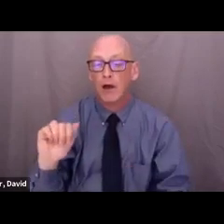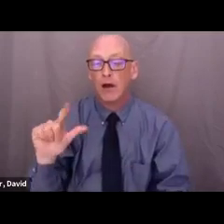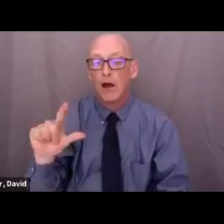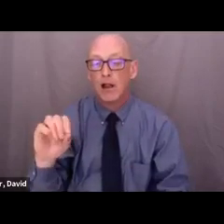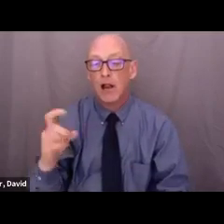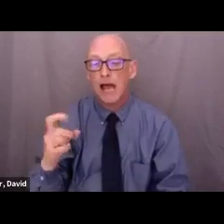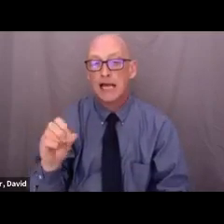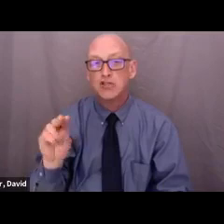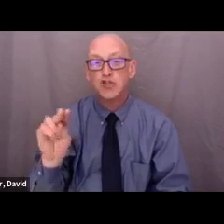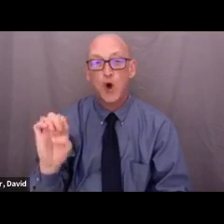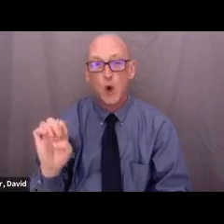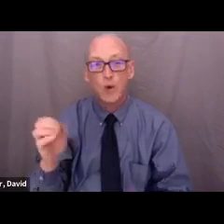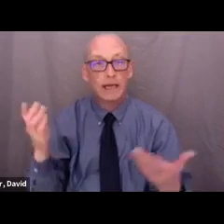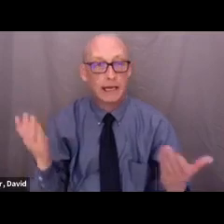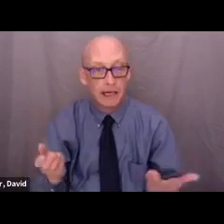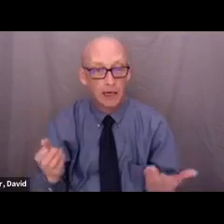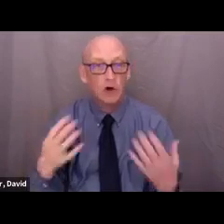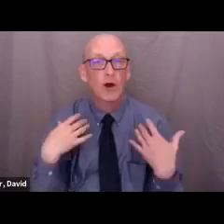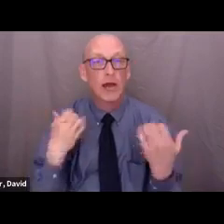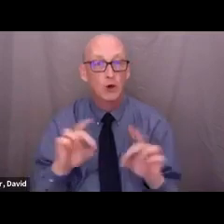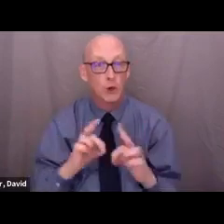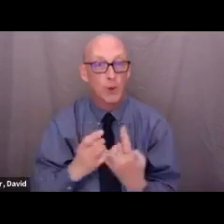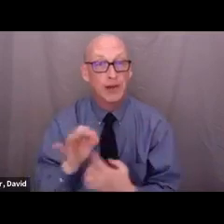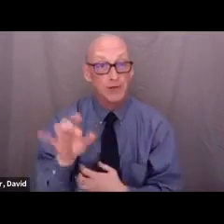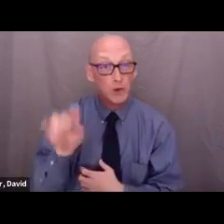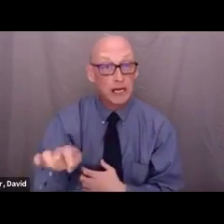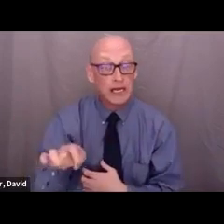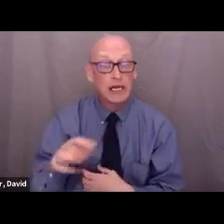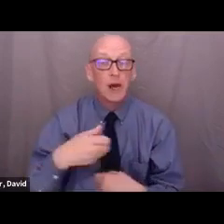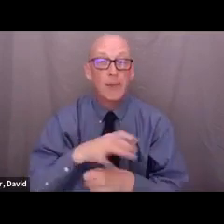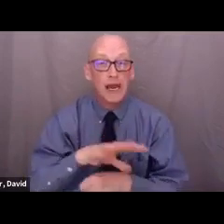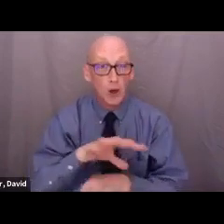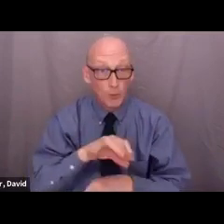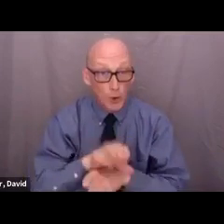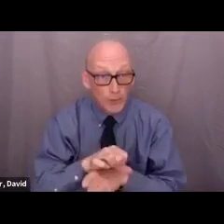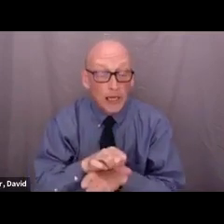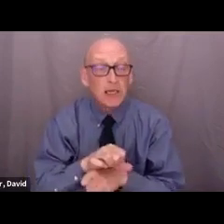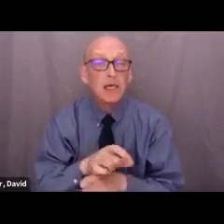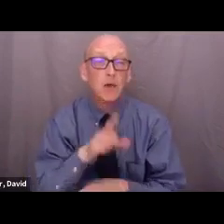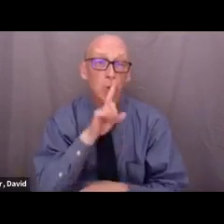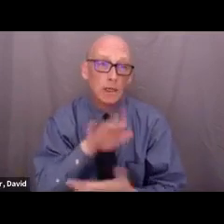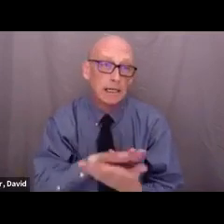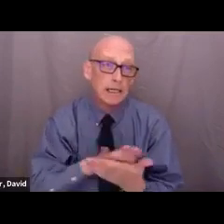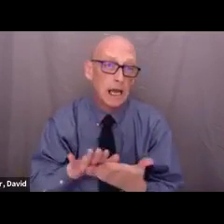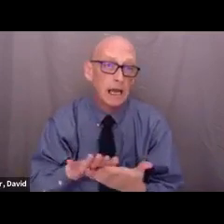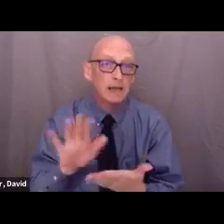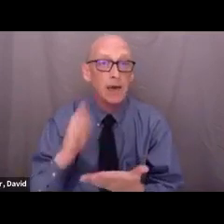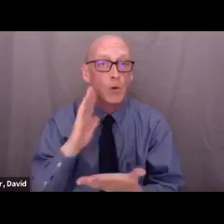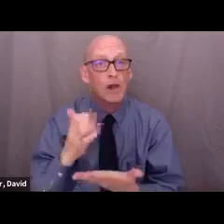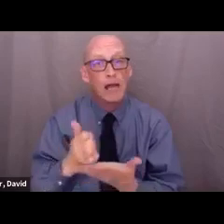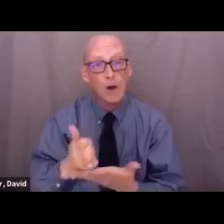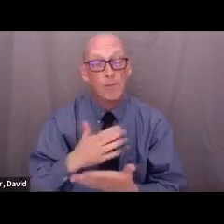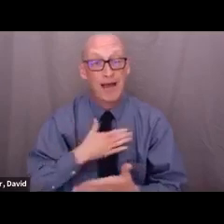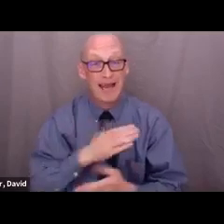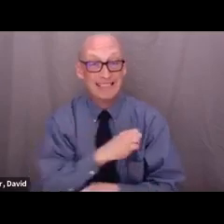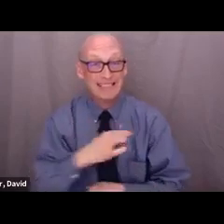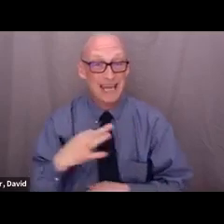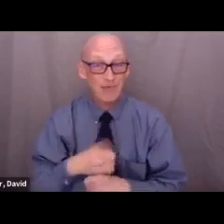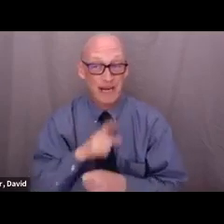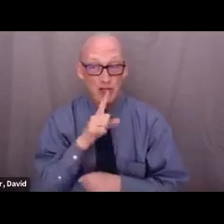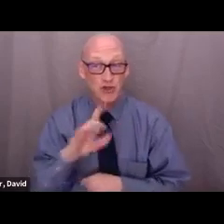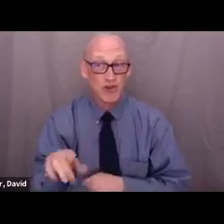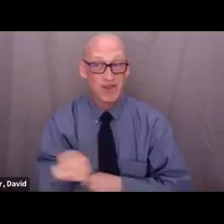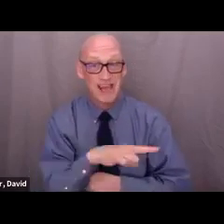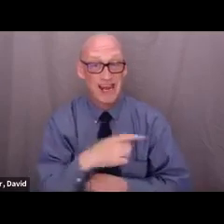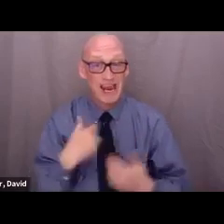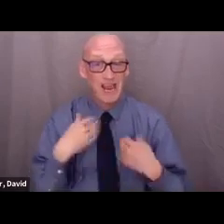if you so need it. Please, by appointment, it would be really nice that helps my staff out to make sure that they're protected. We do